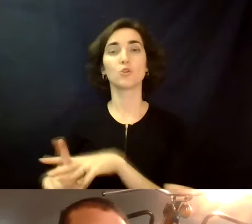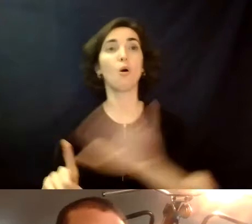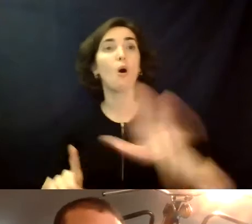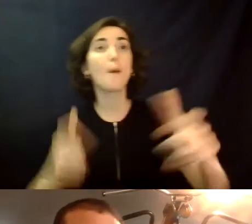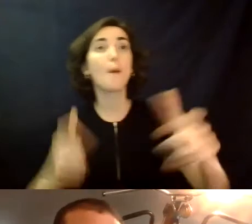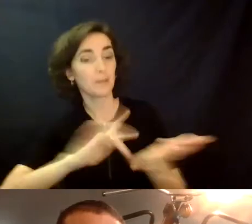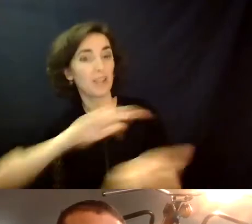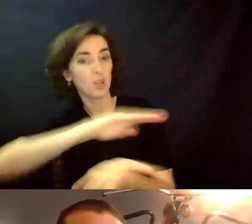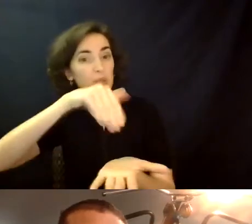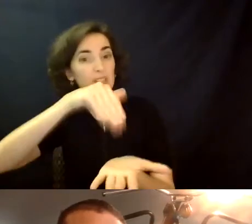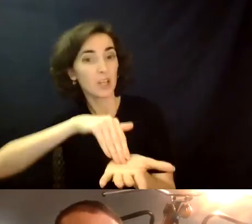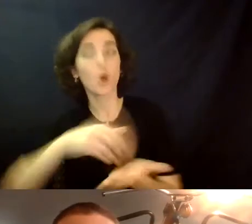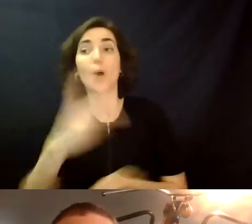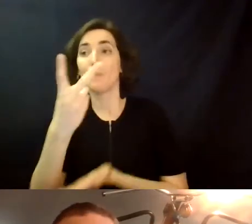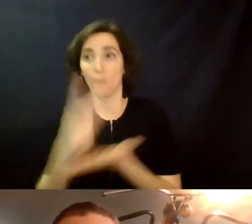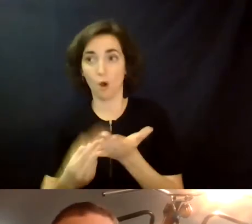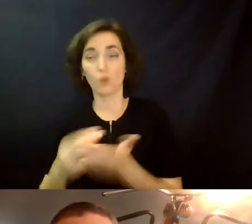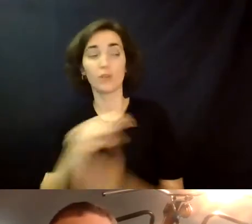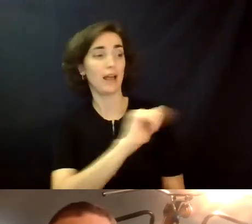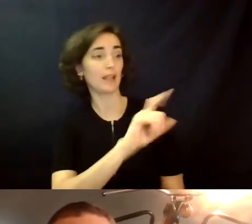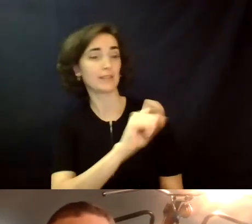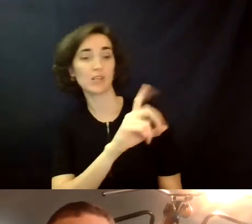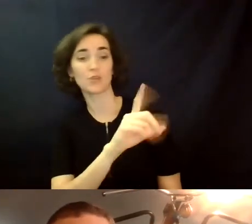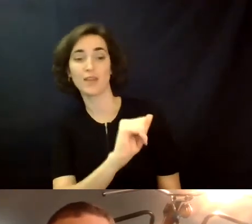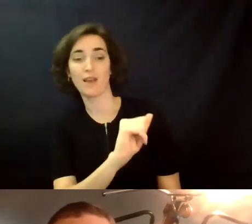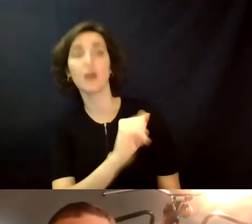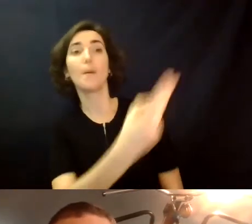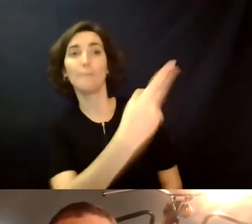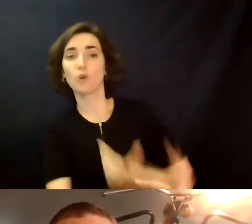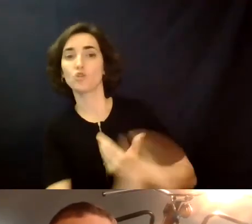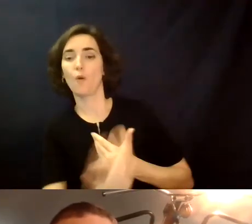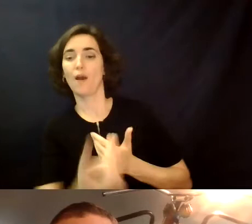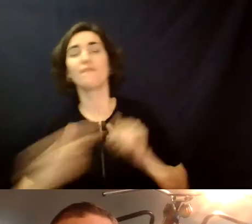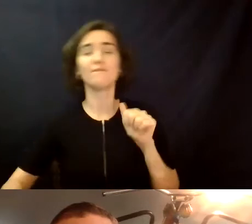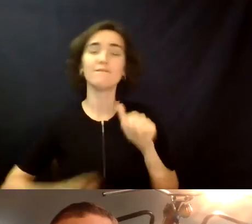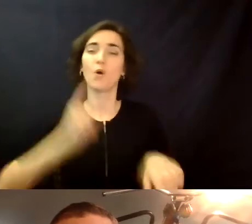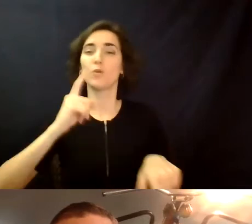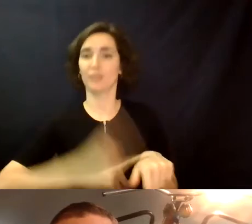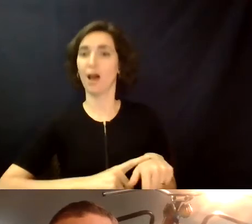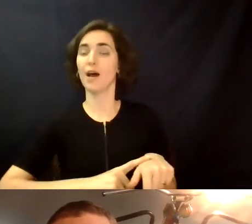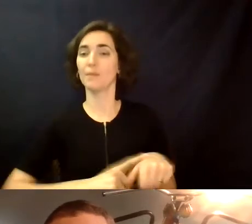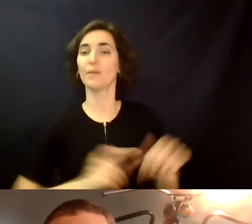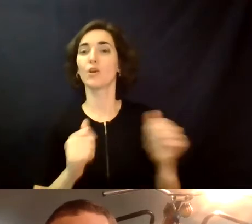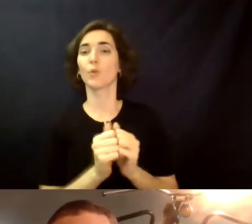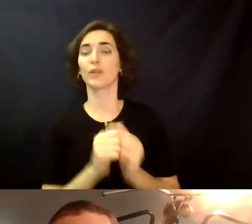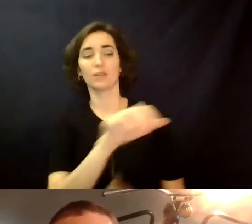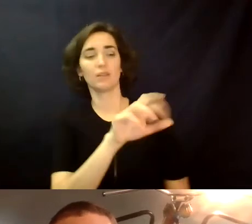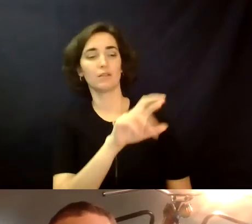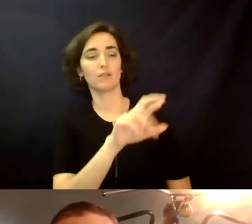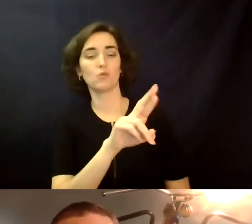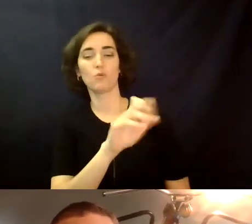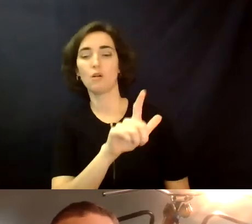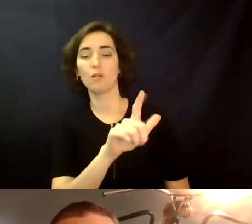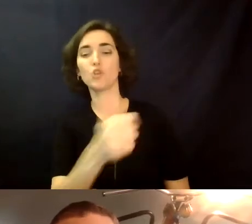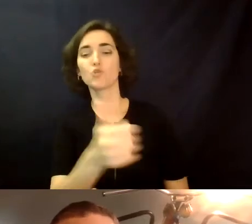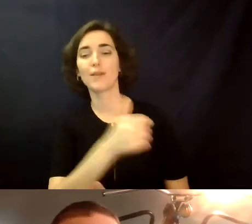are in Alexandria. We had them sitting at the table for the first time with our rural transit public providers,